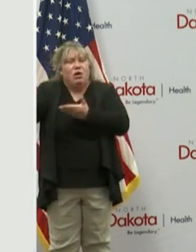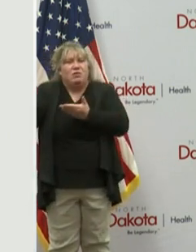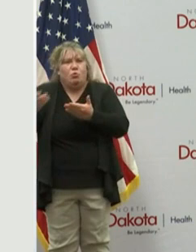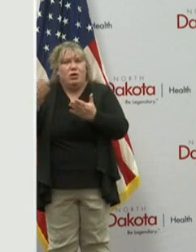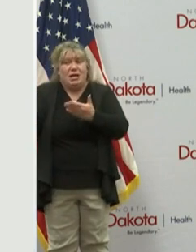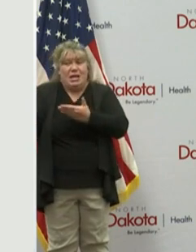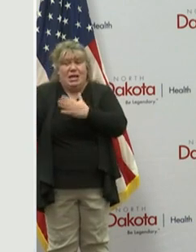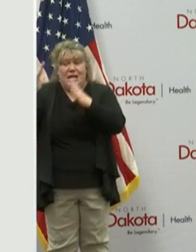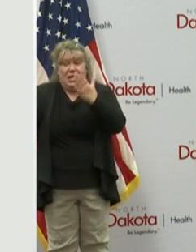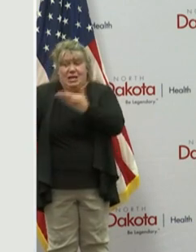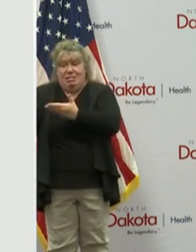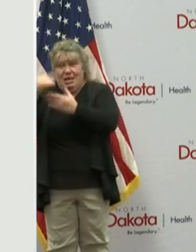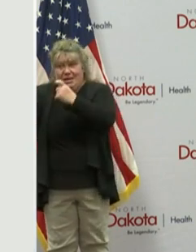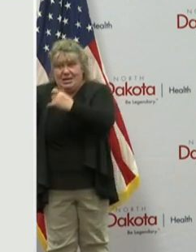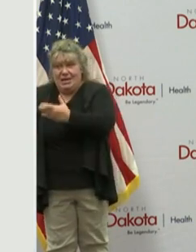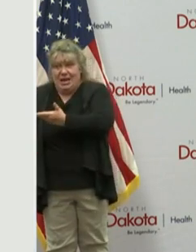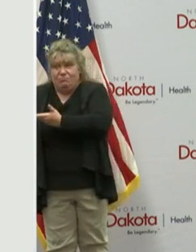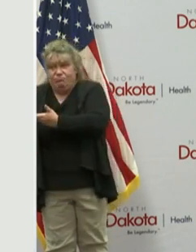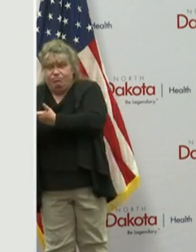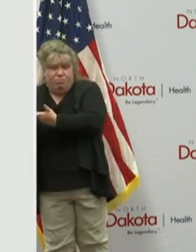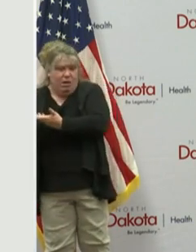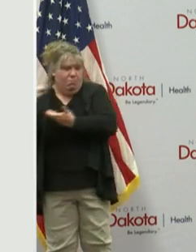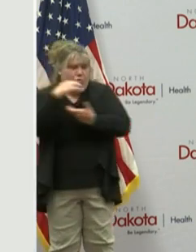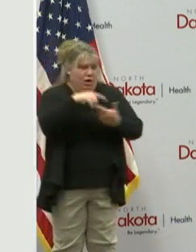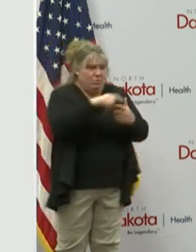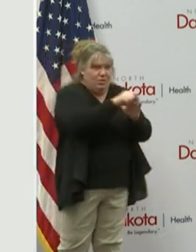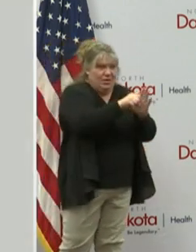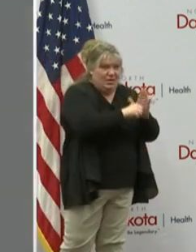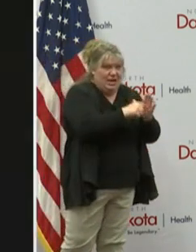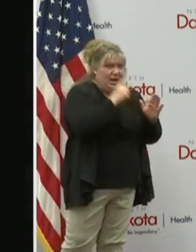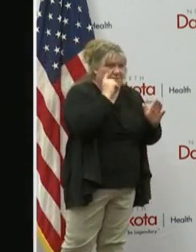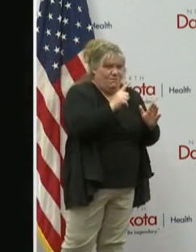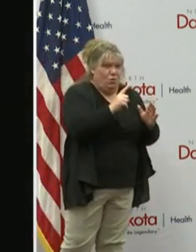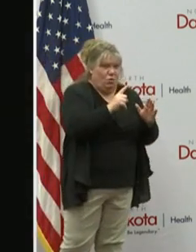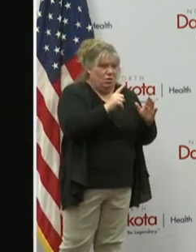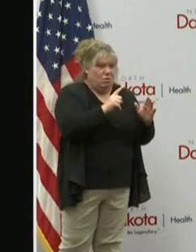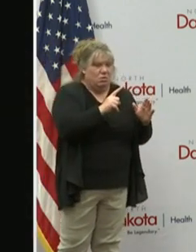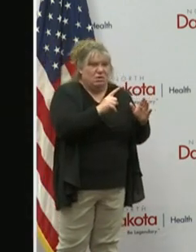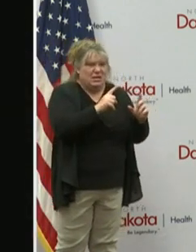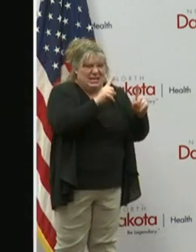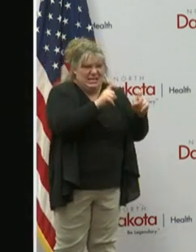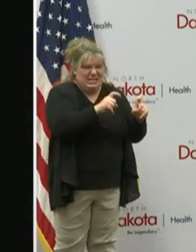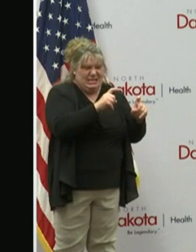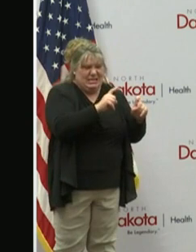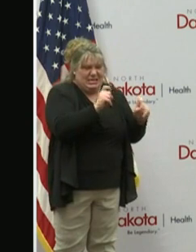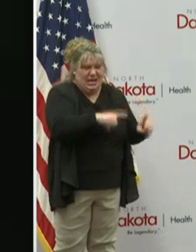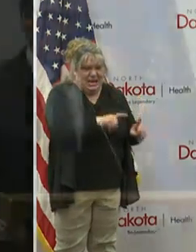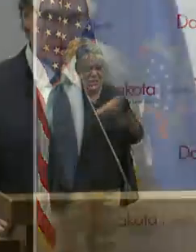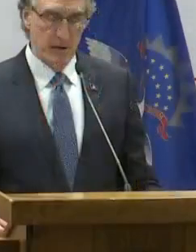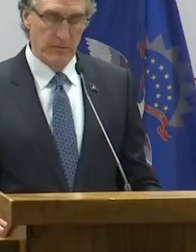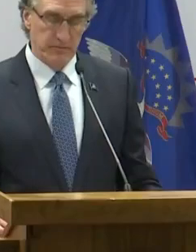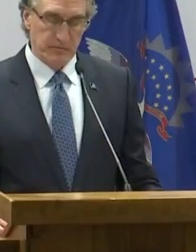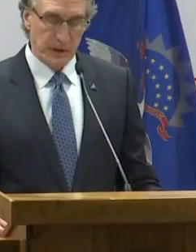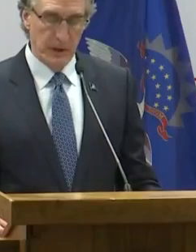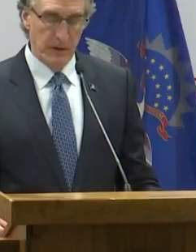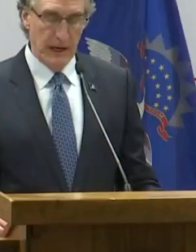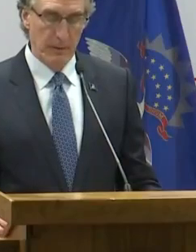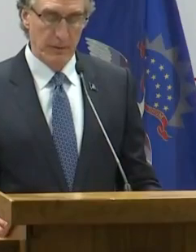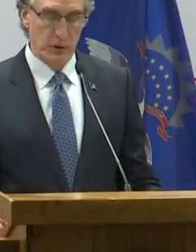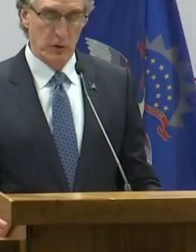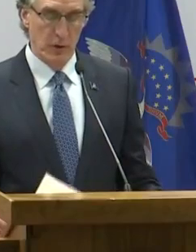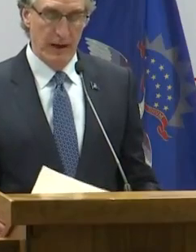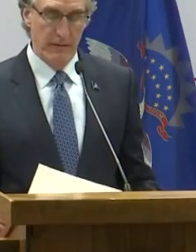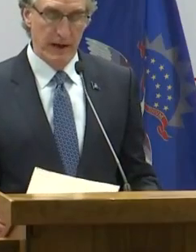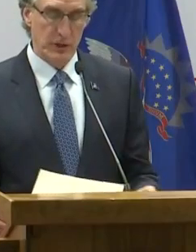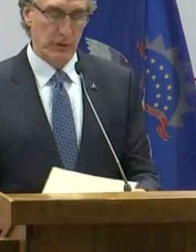collected tests back to the state when we were trying to speed up transfers. And as part of our North Dakota Smart Restart, the